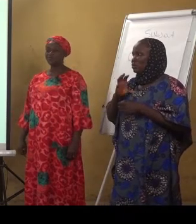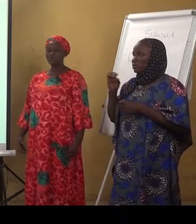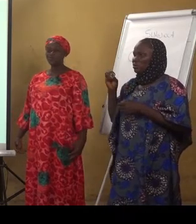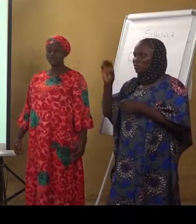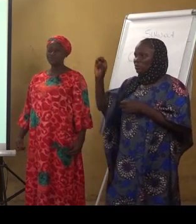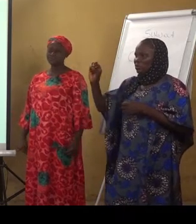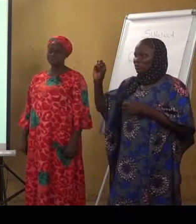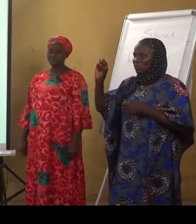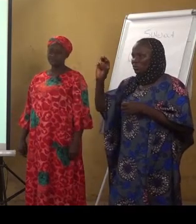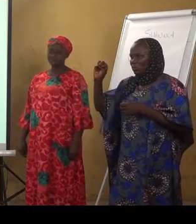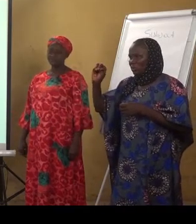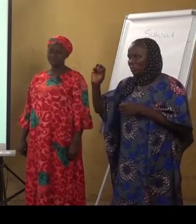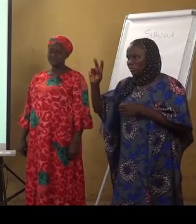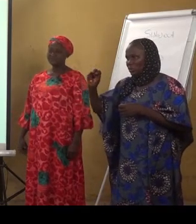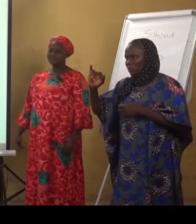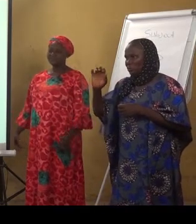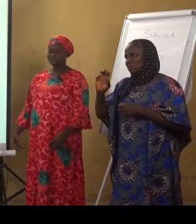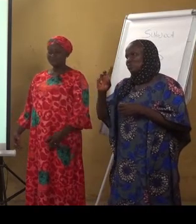problem. What was the problem?